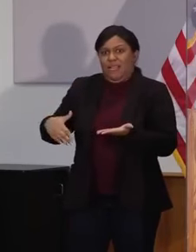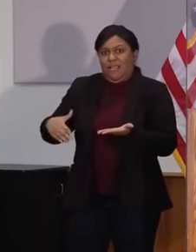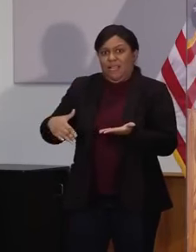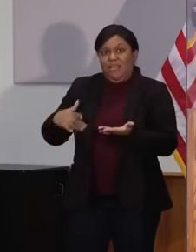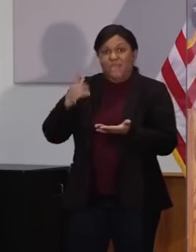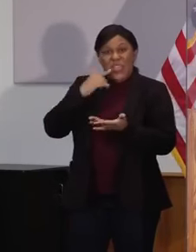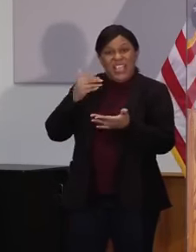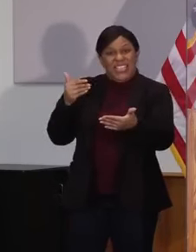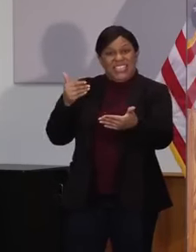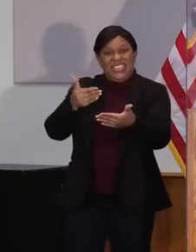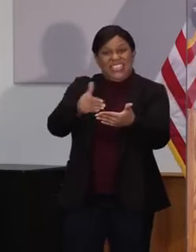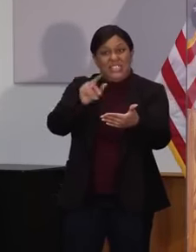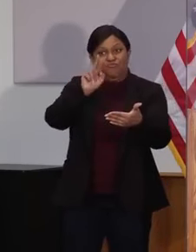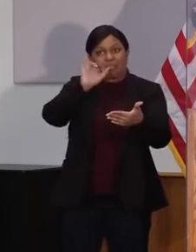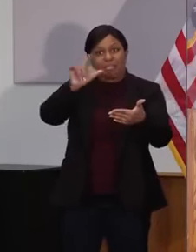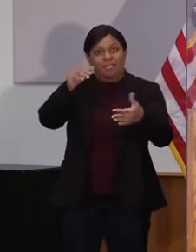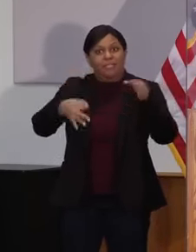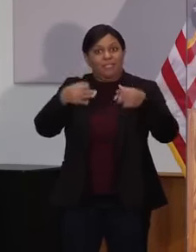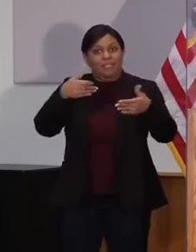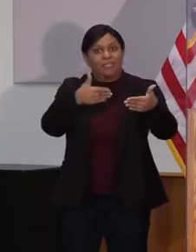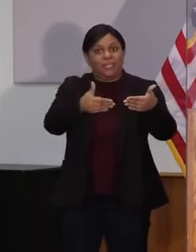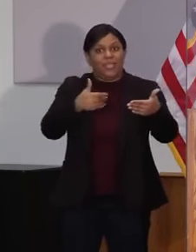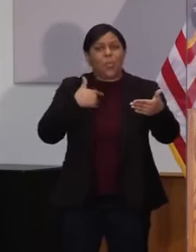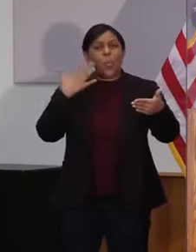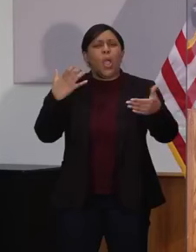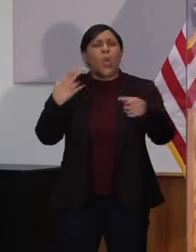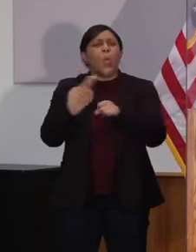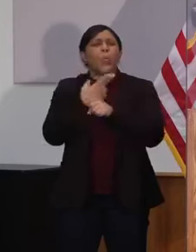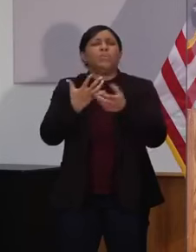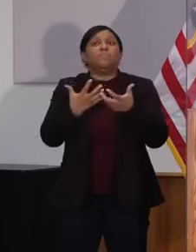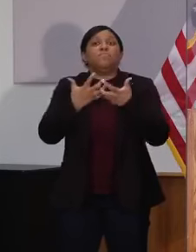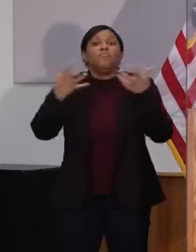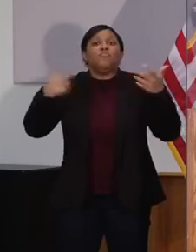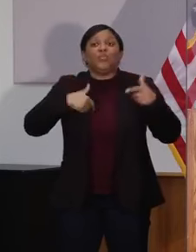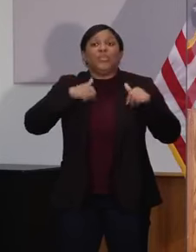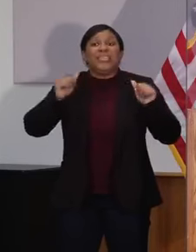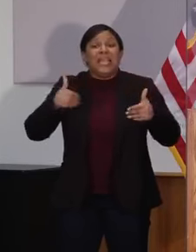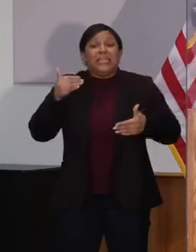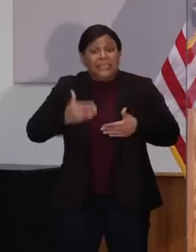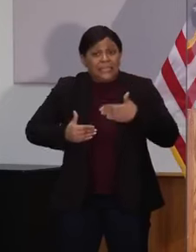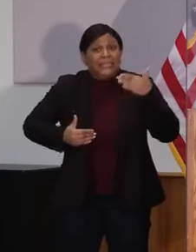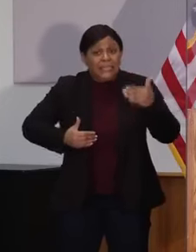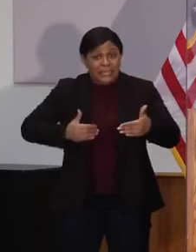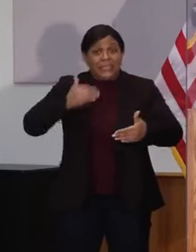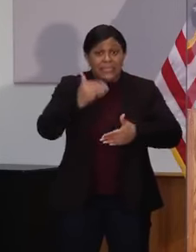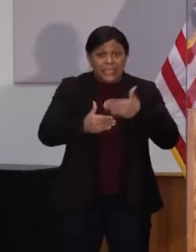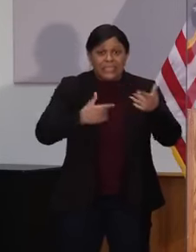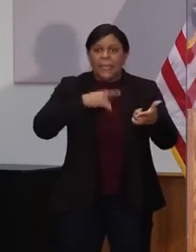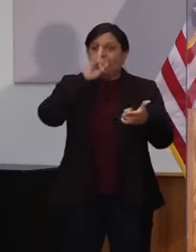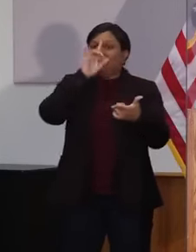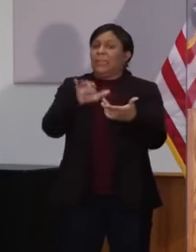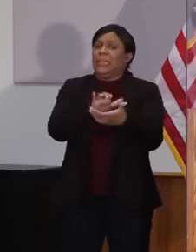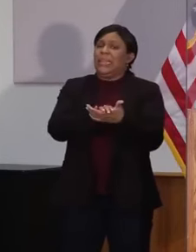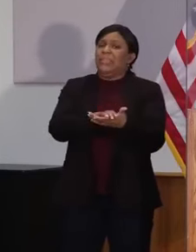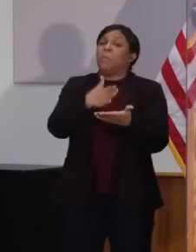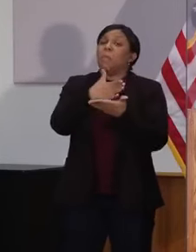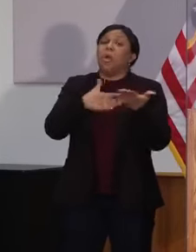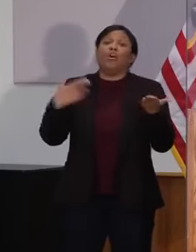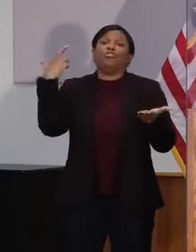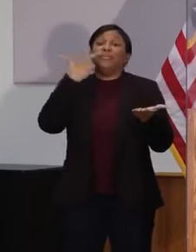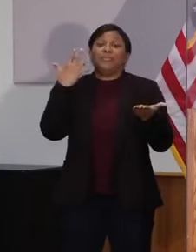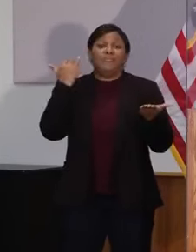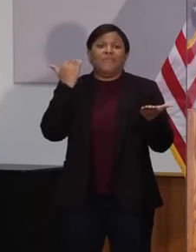and all of the other assets out there. But we're definitely moving in the right direction. I believe that part of why we're moving in the right direction is